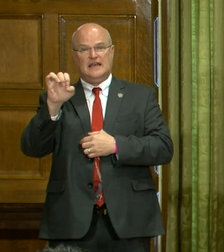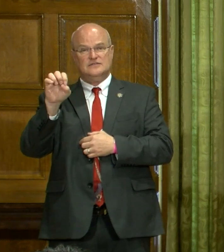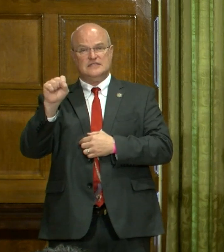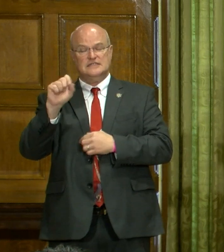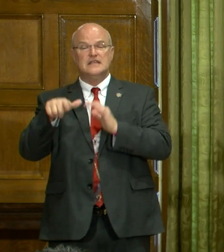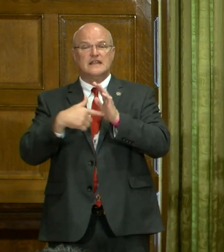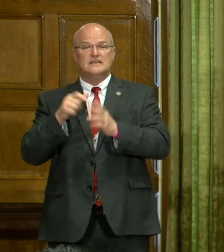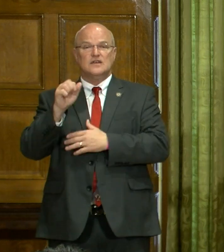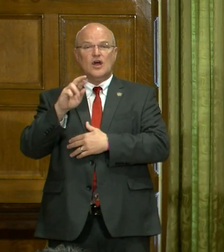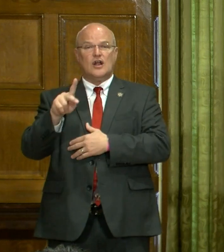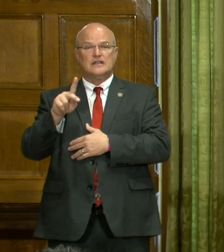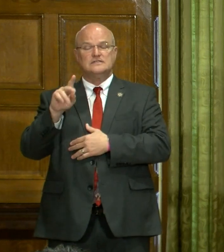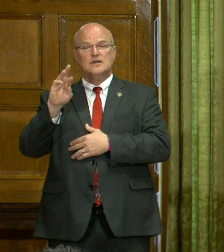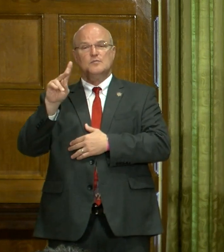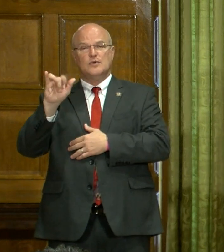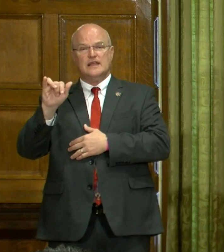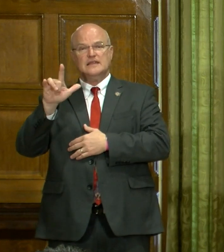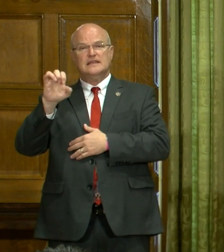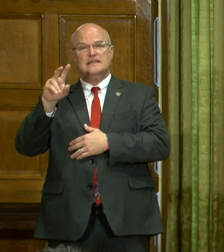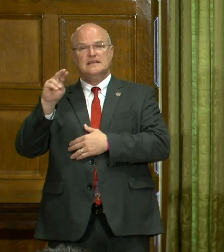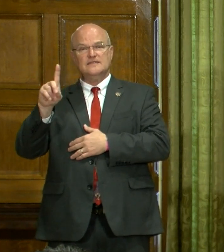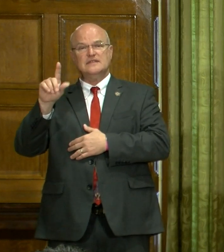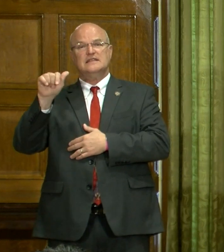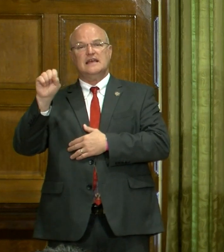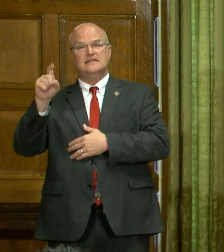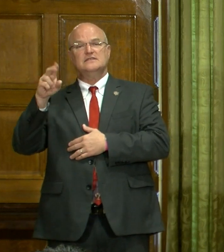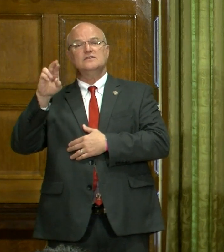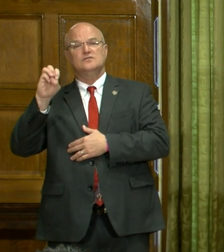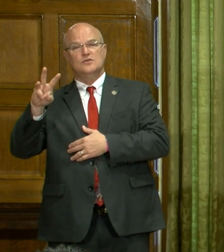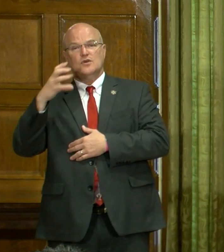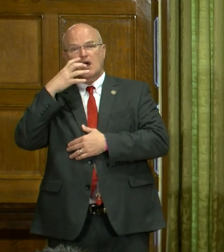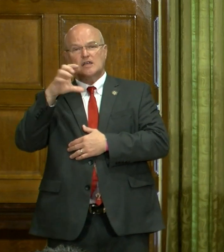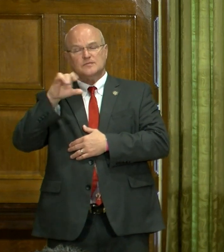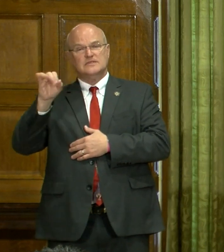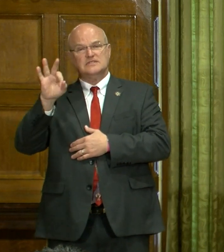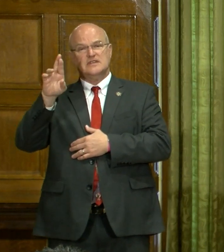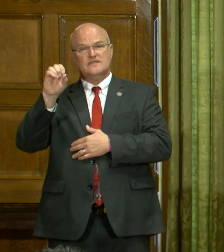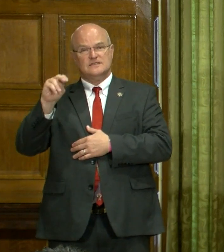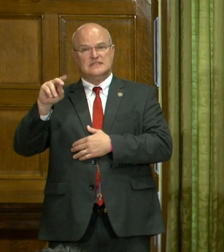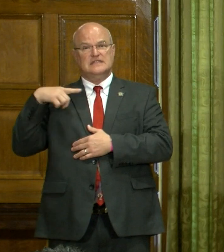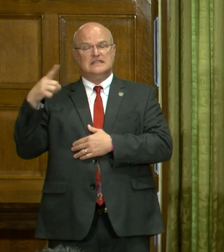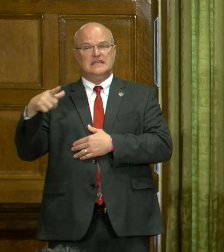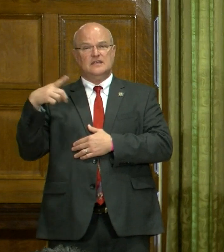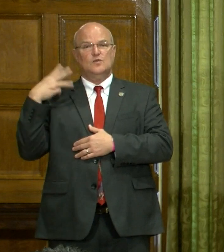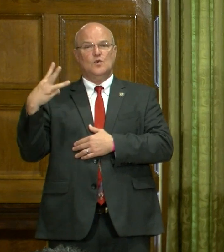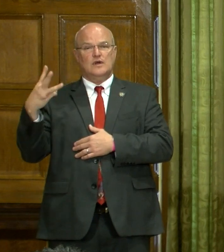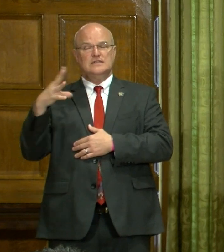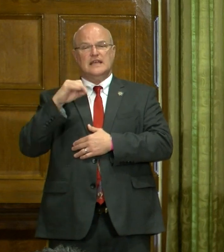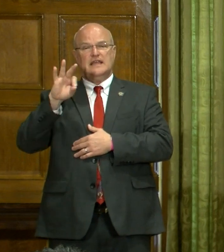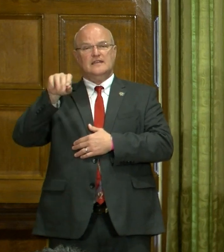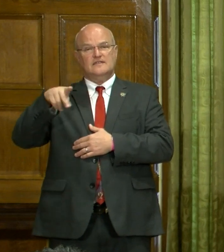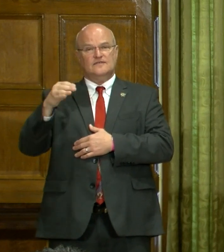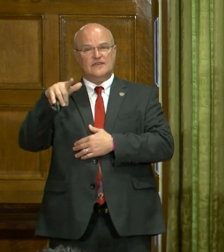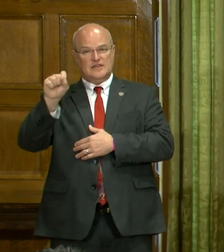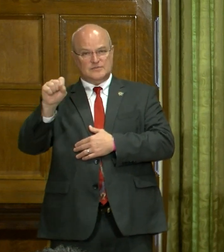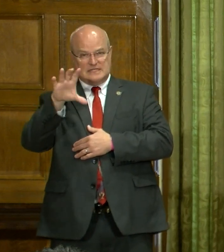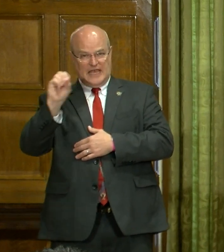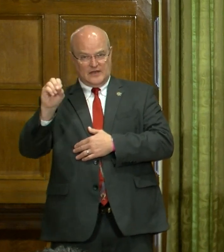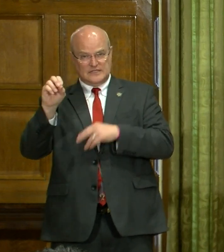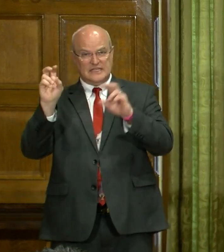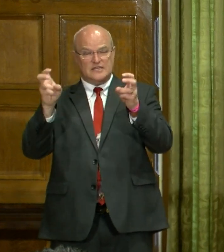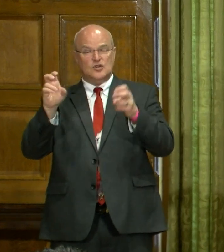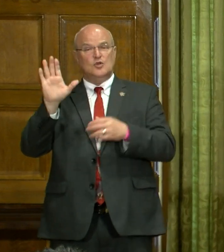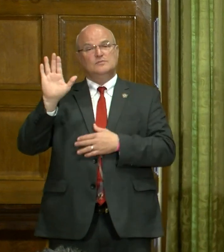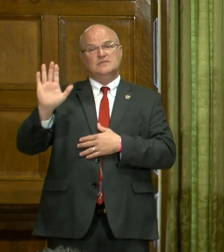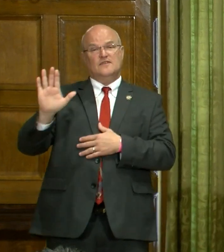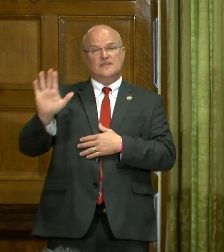is Arkansas, Bradley, Cleveland, Dallas, Drew, Grant, Hot Spring, Jefferson, Lincoln, Ouachita, and Phillips counties in terms